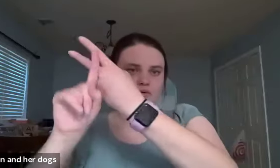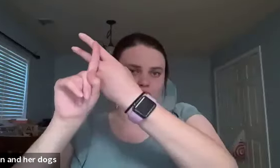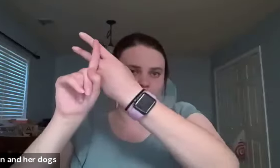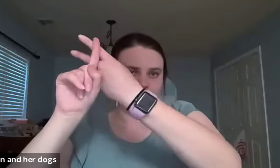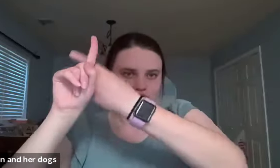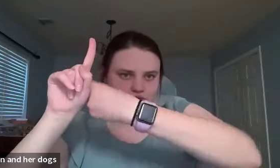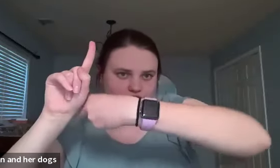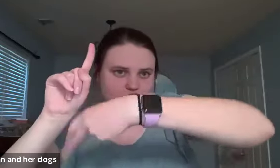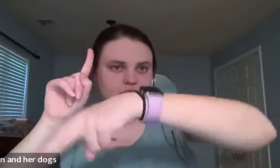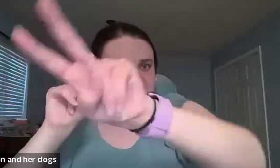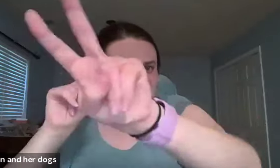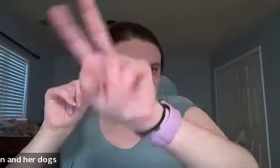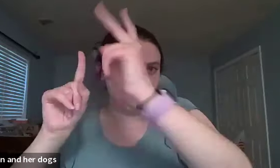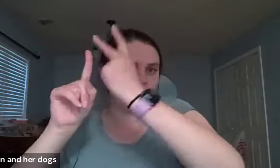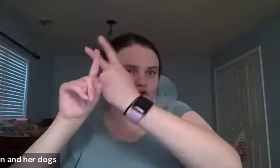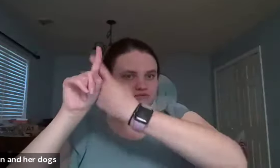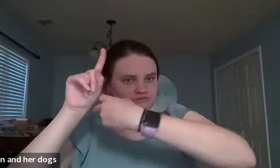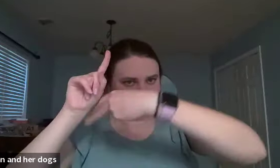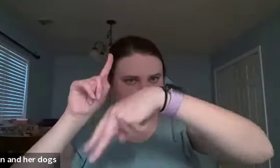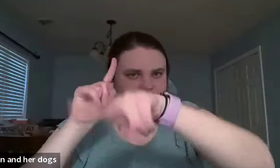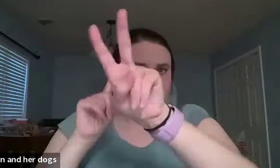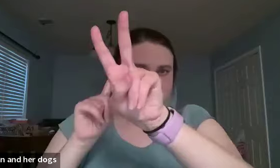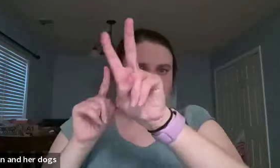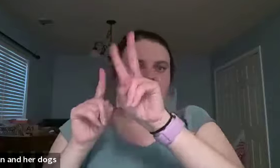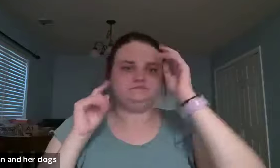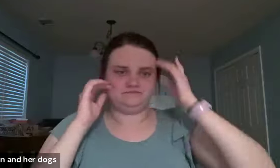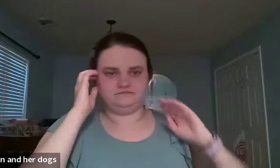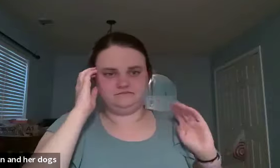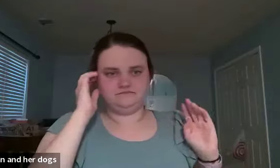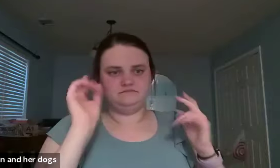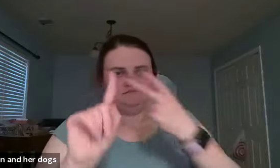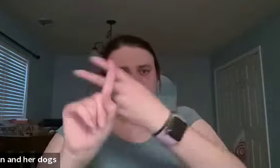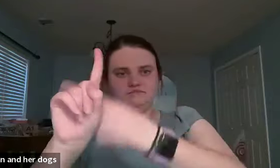ago, 2 months later, things like that.